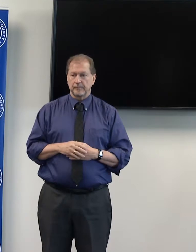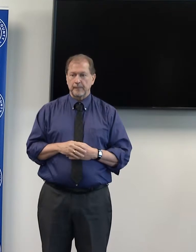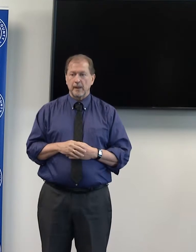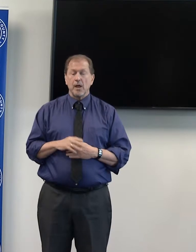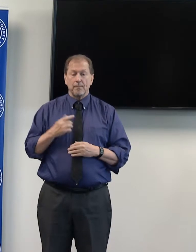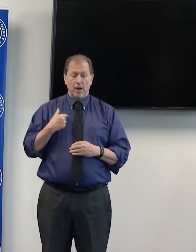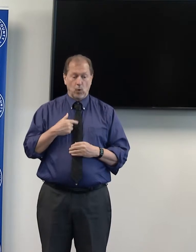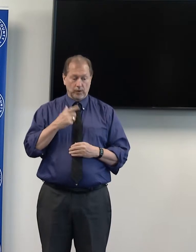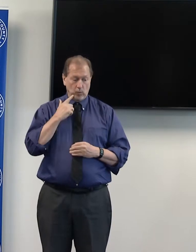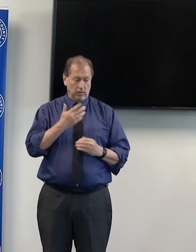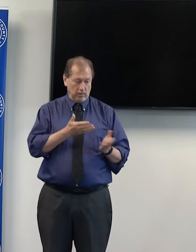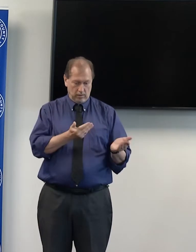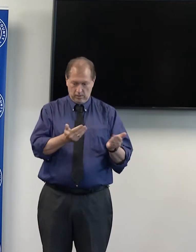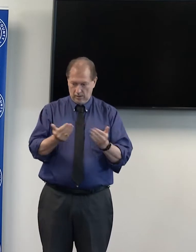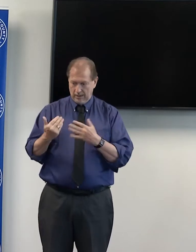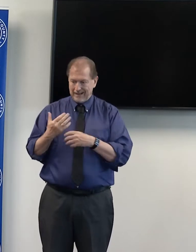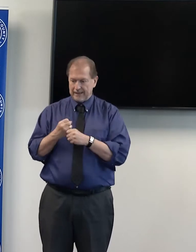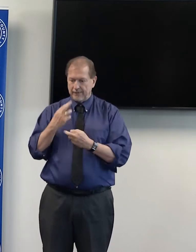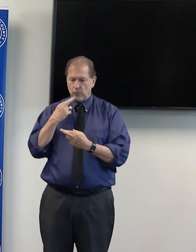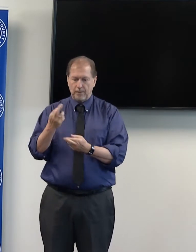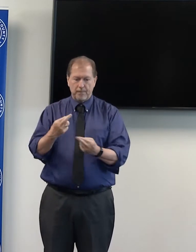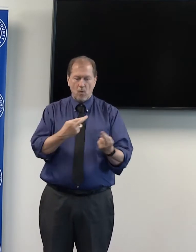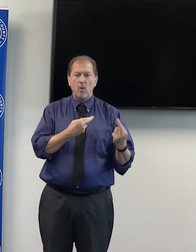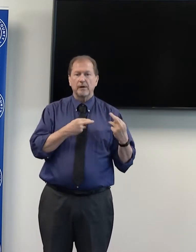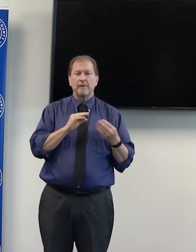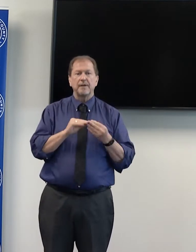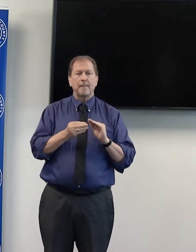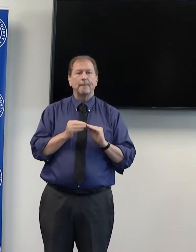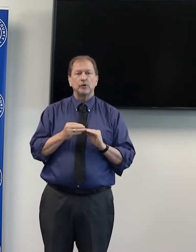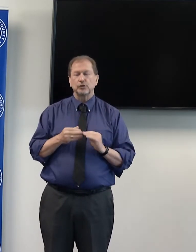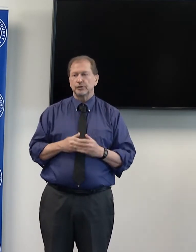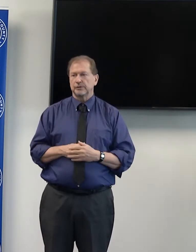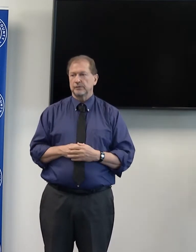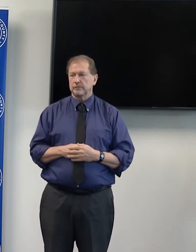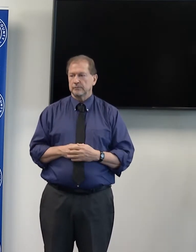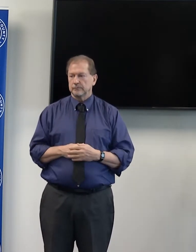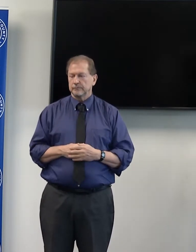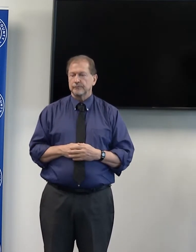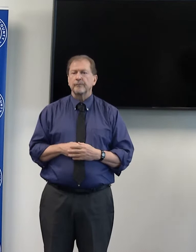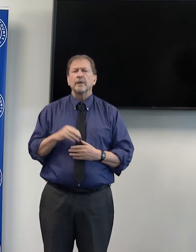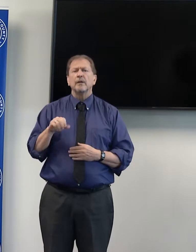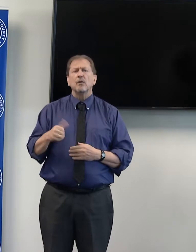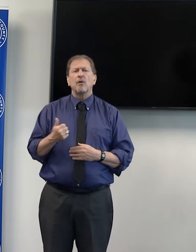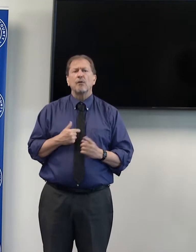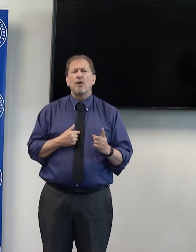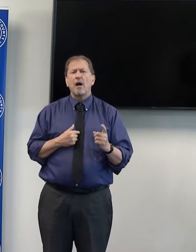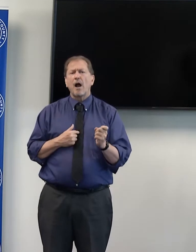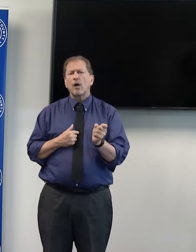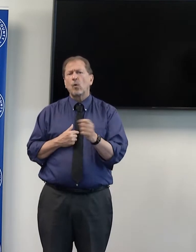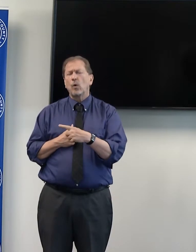getting bigger numbers coming in the next Understood. 48. One other question, if I